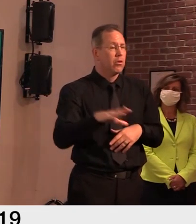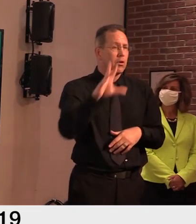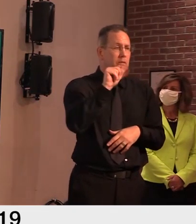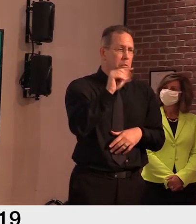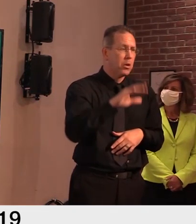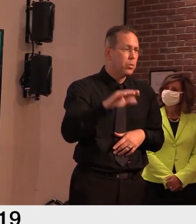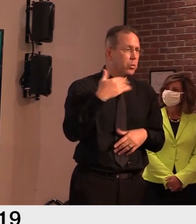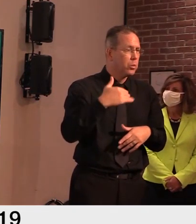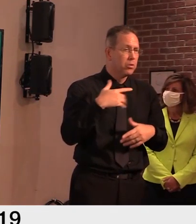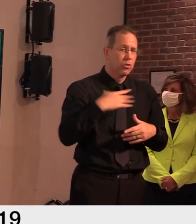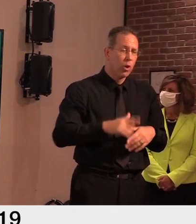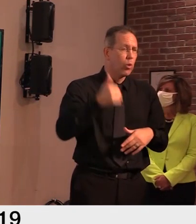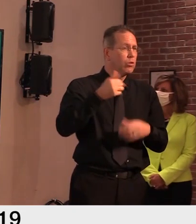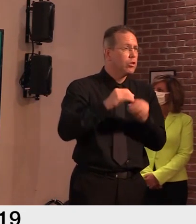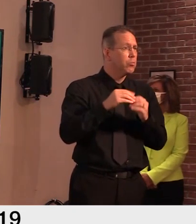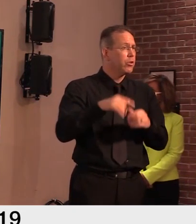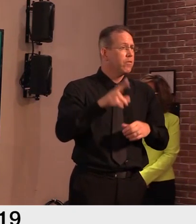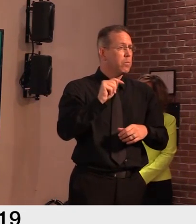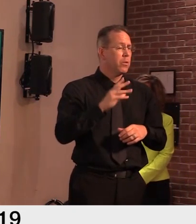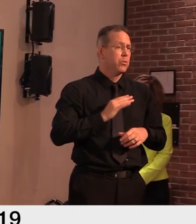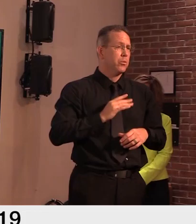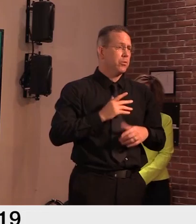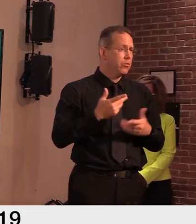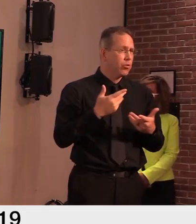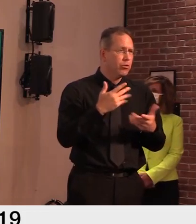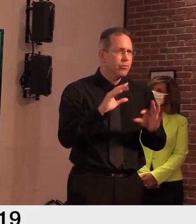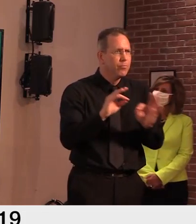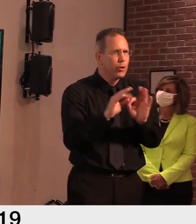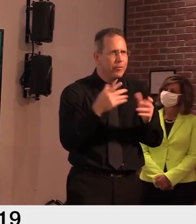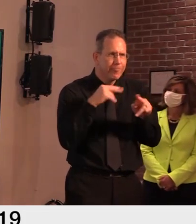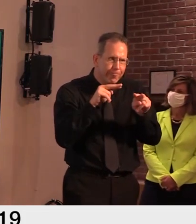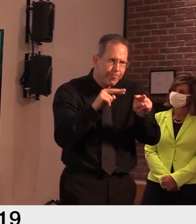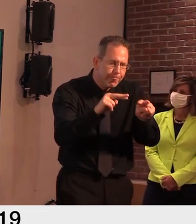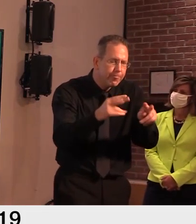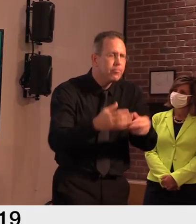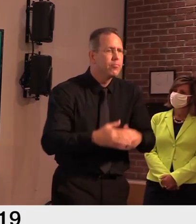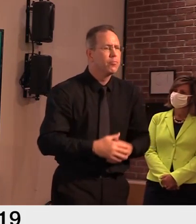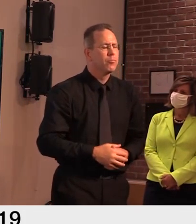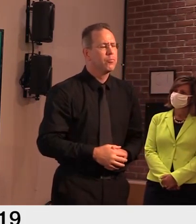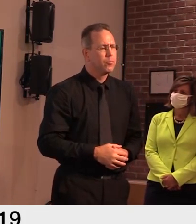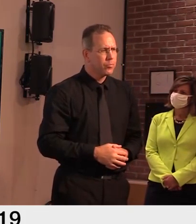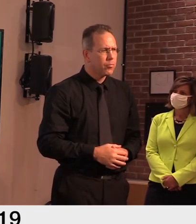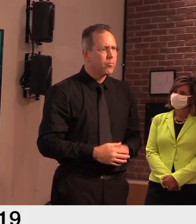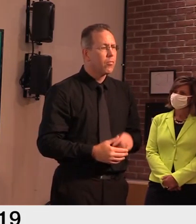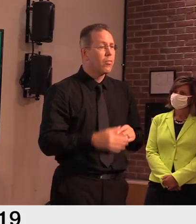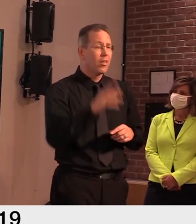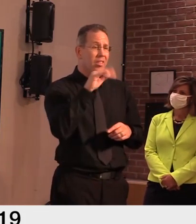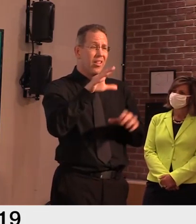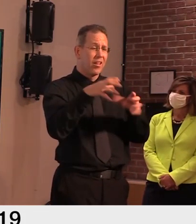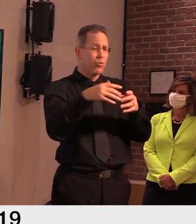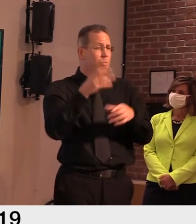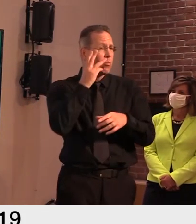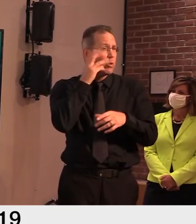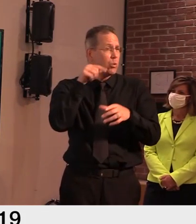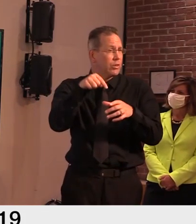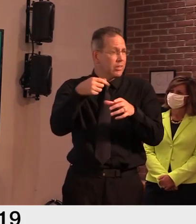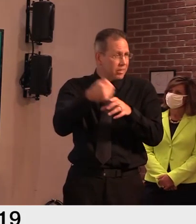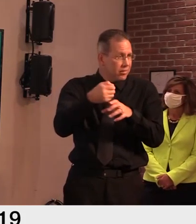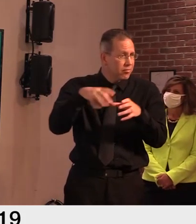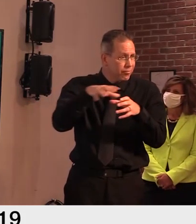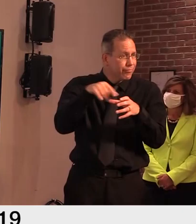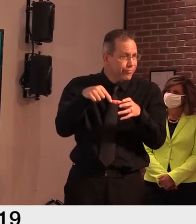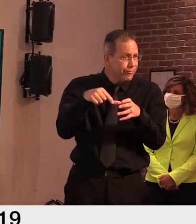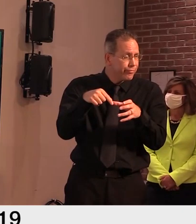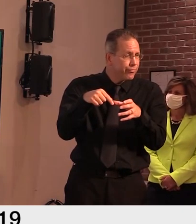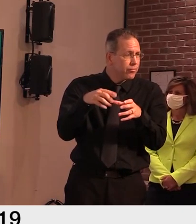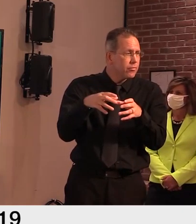on the slides earlier, though there's been a little bit more activity in Vermont, overall our total